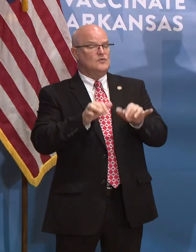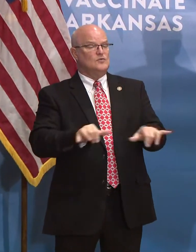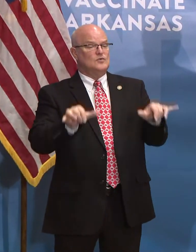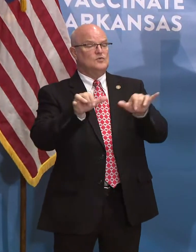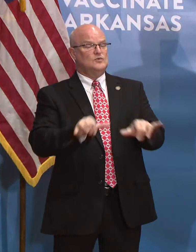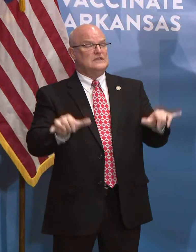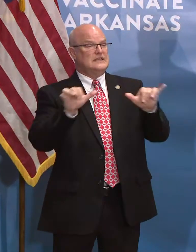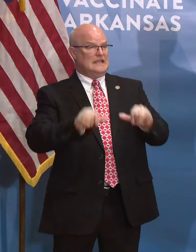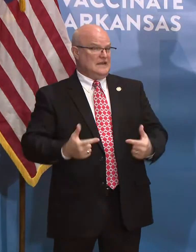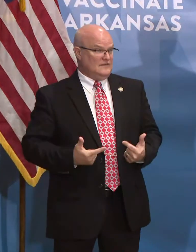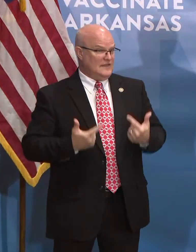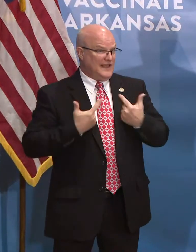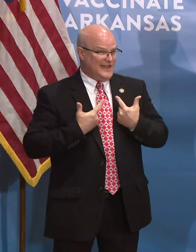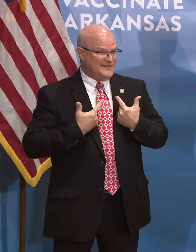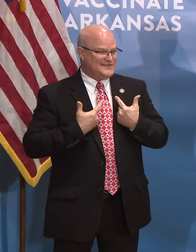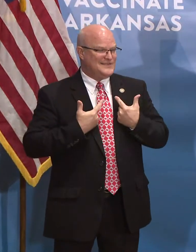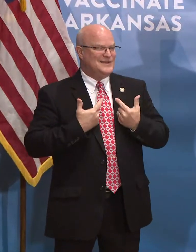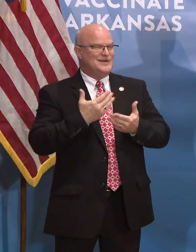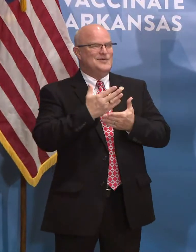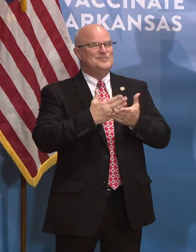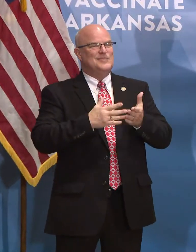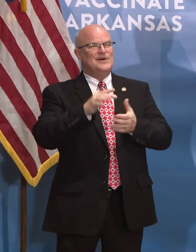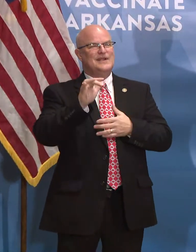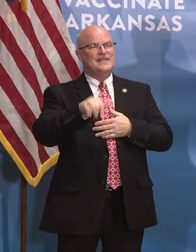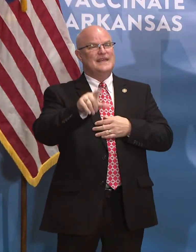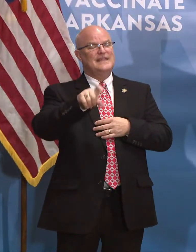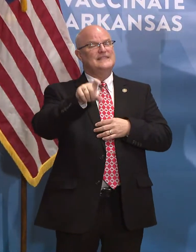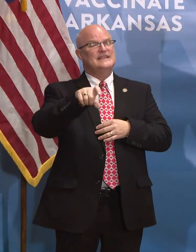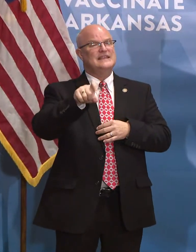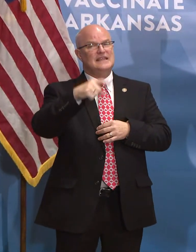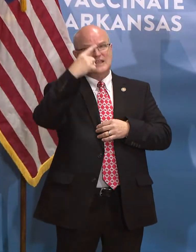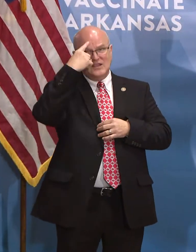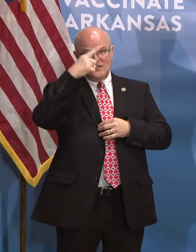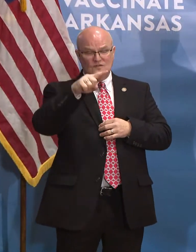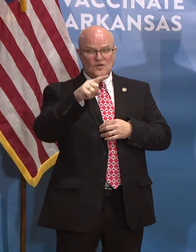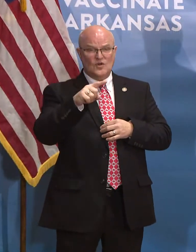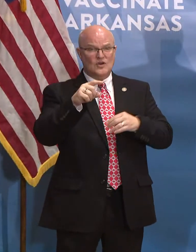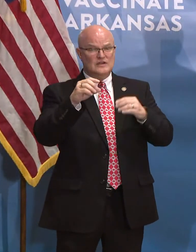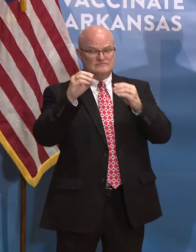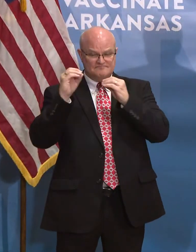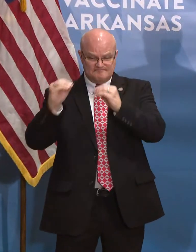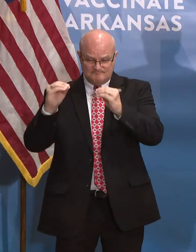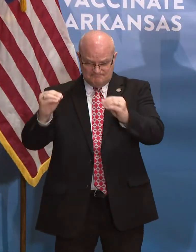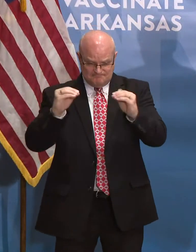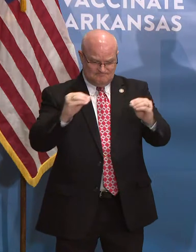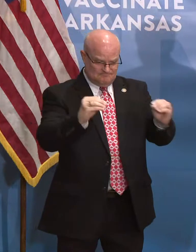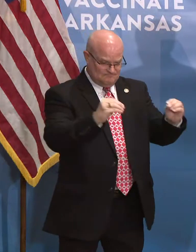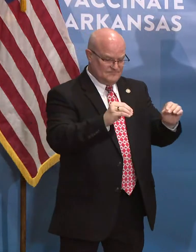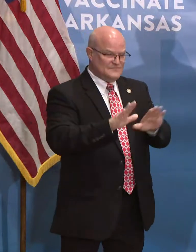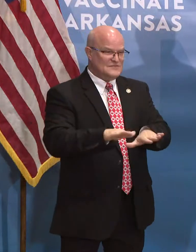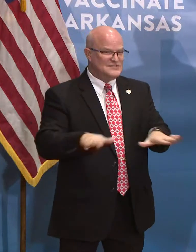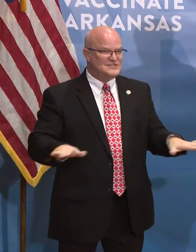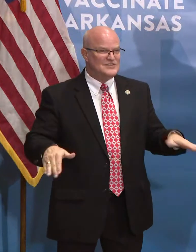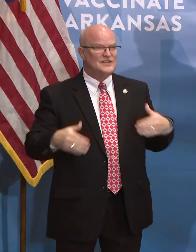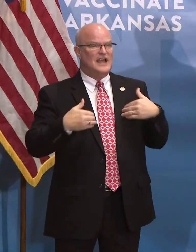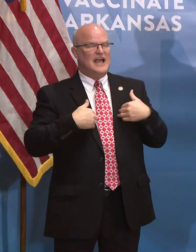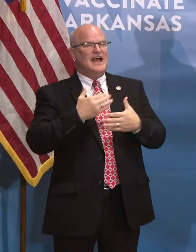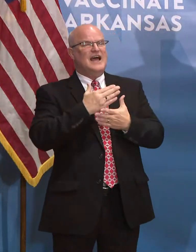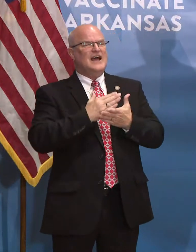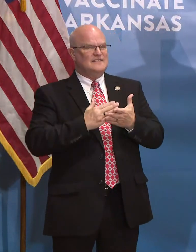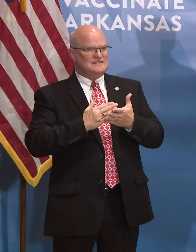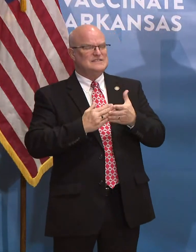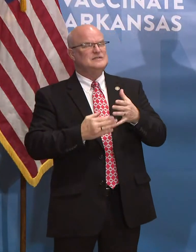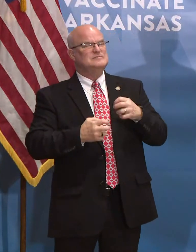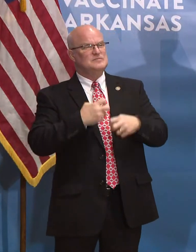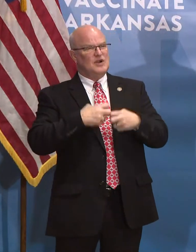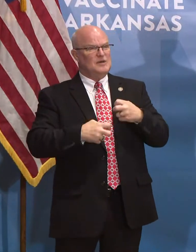of life. Part of it is the need to educate our children. We had some